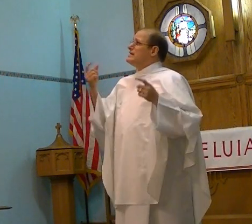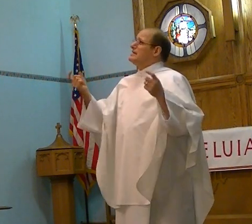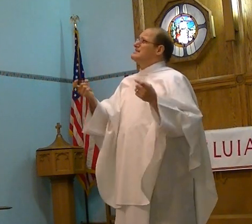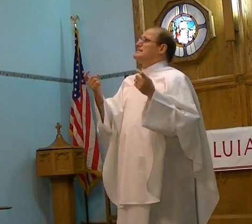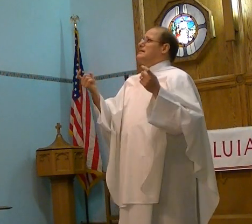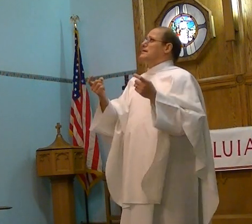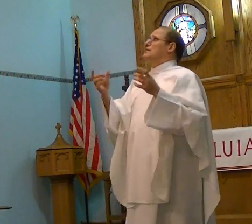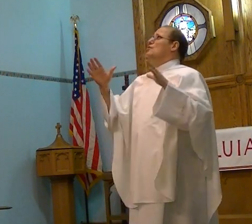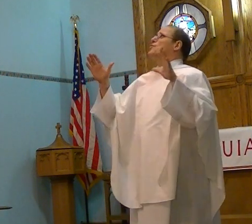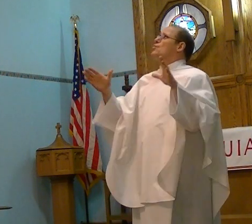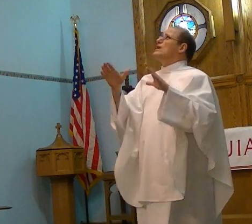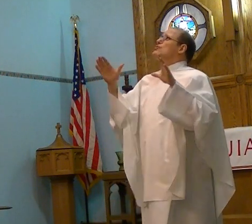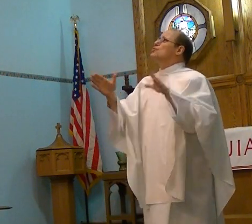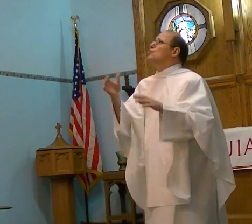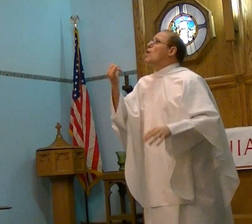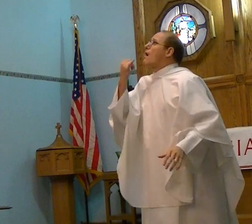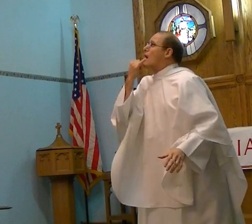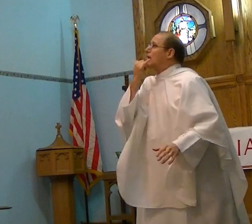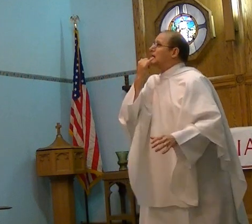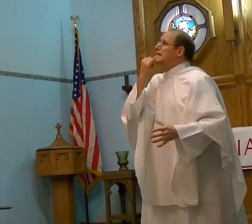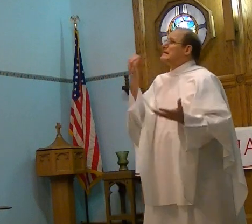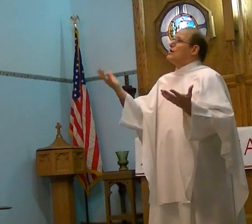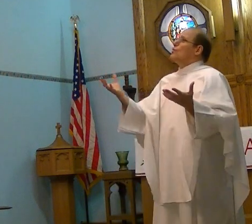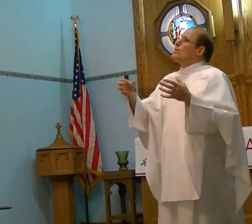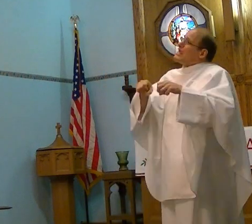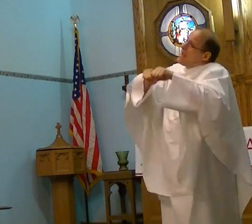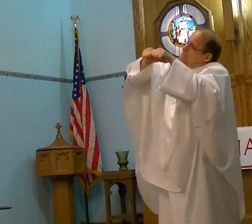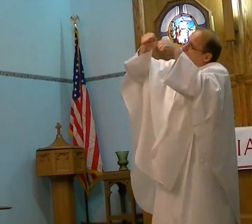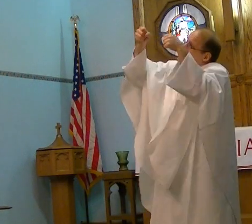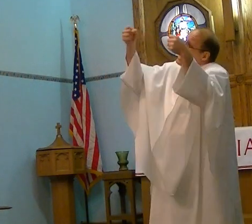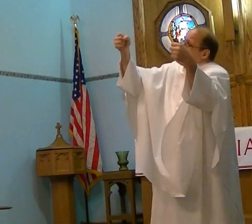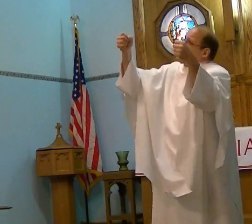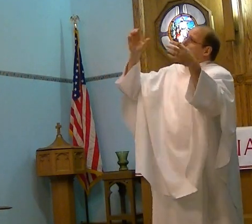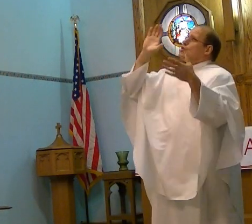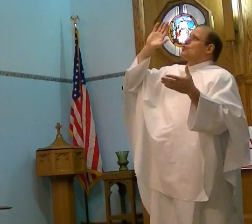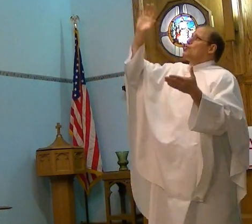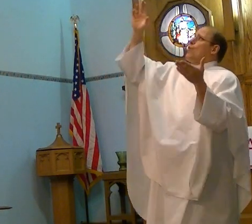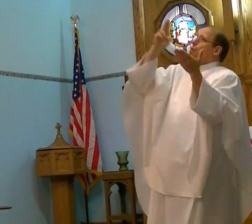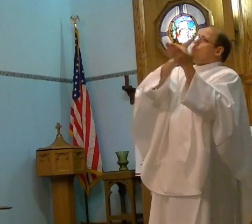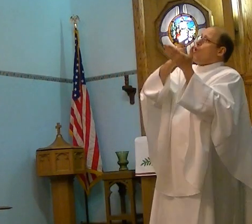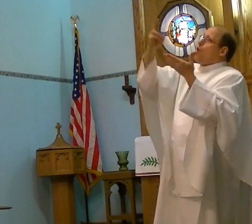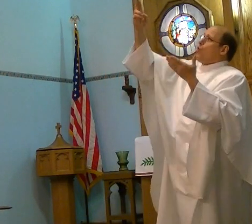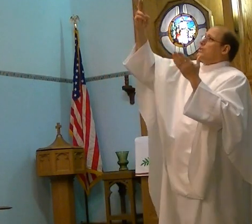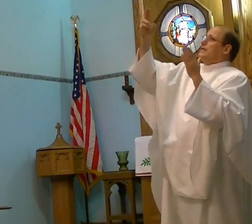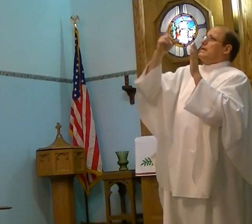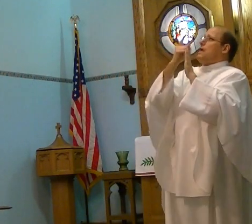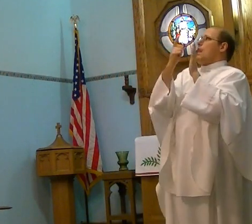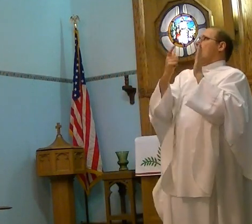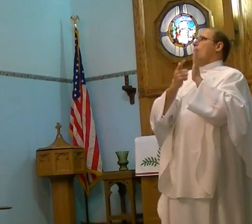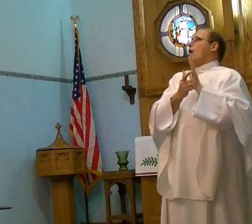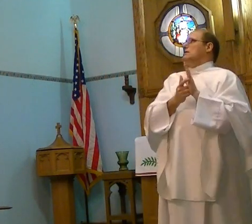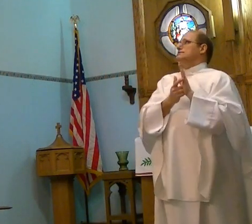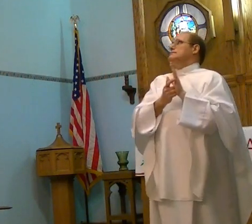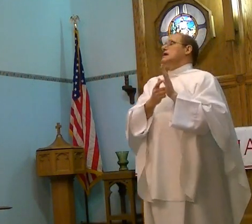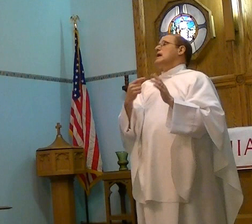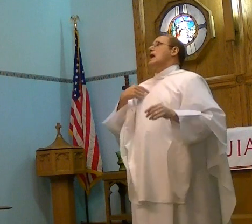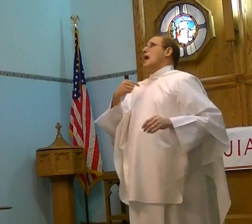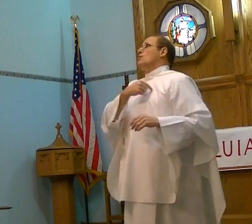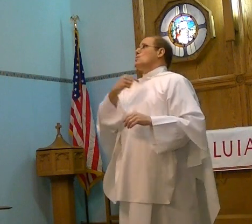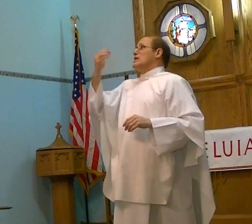sin. We do wrong. We break your holy laws. And we